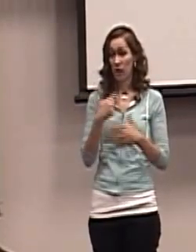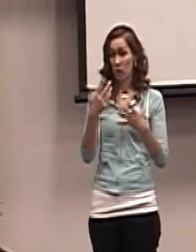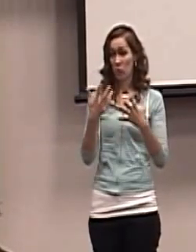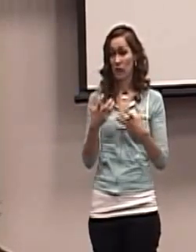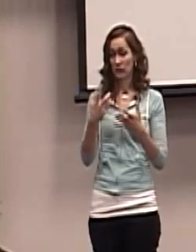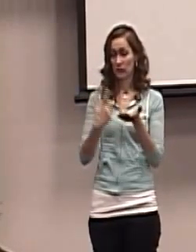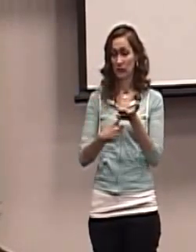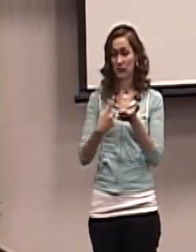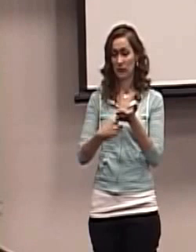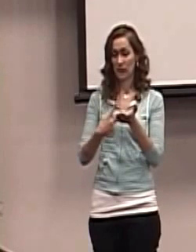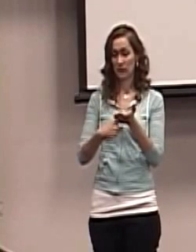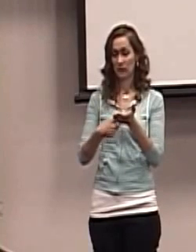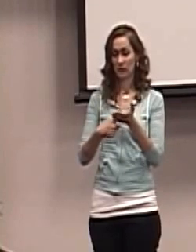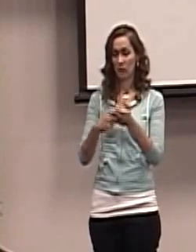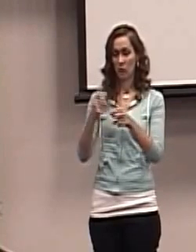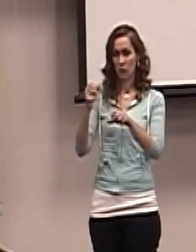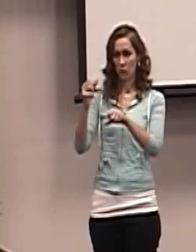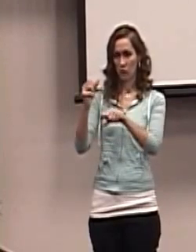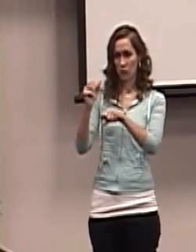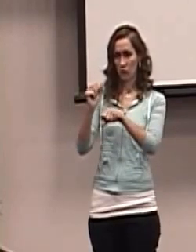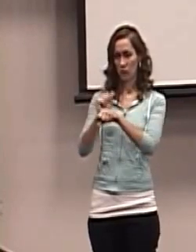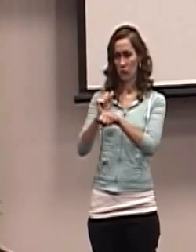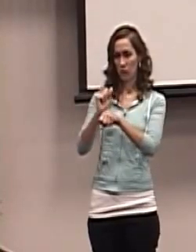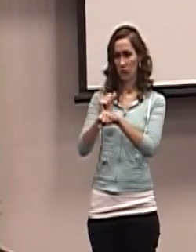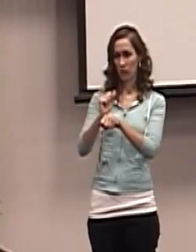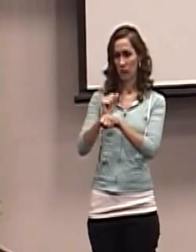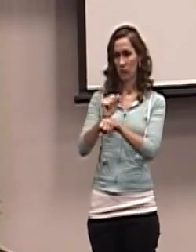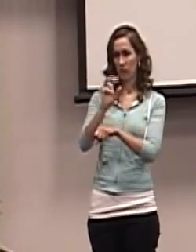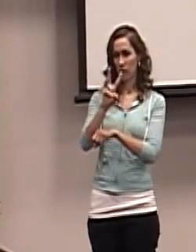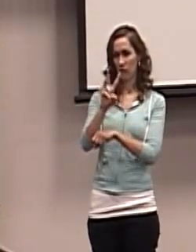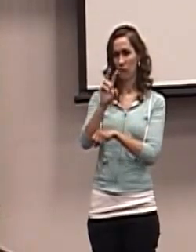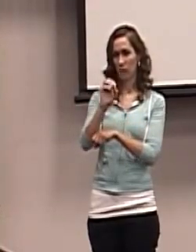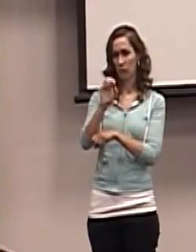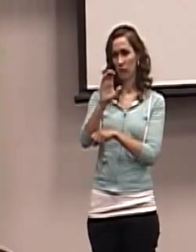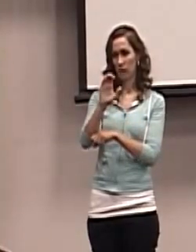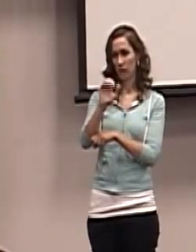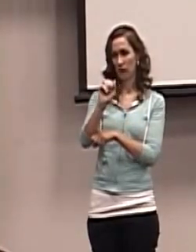you about vocational missions. I think that is something that